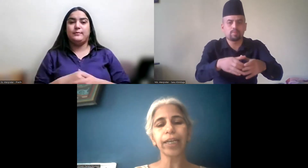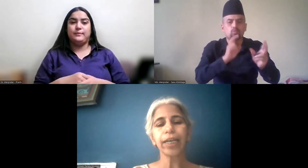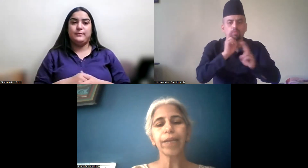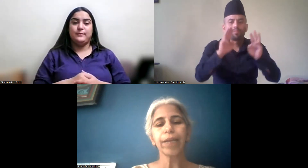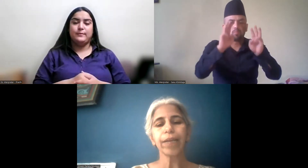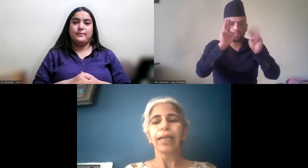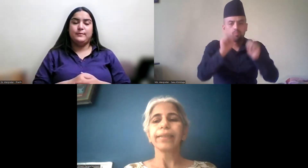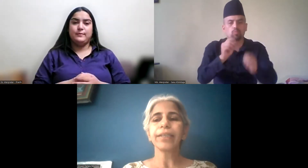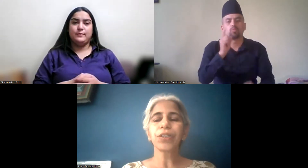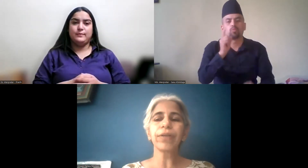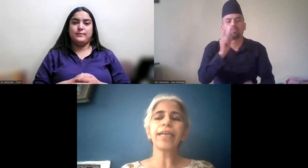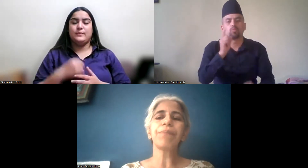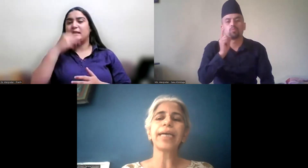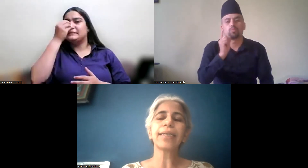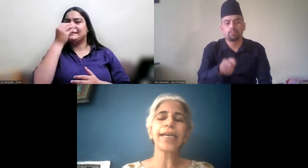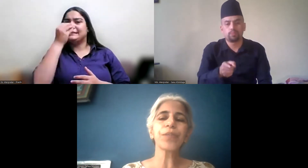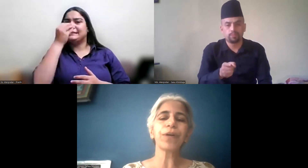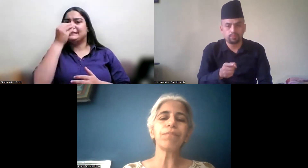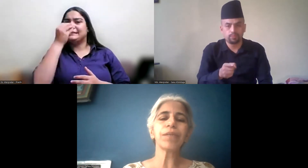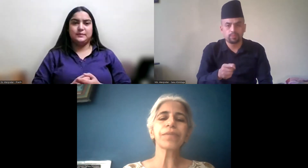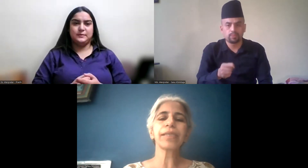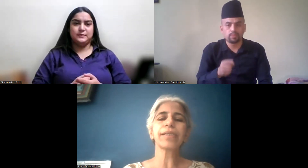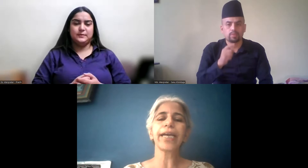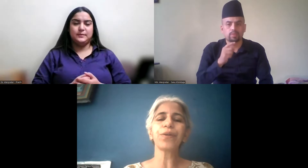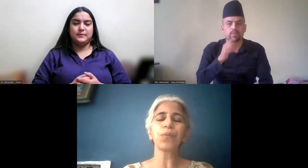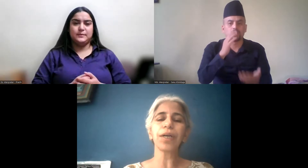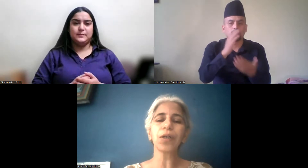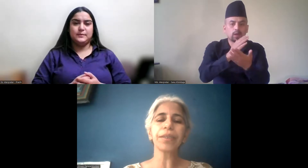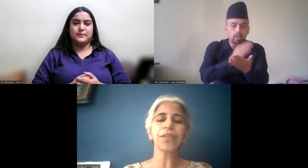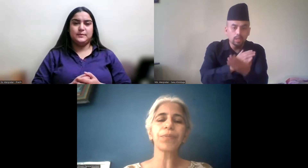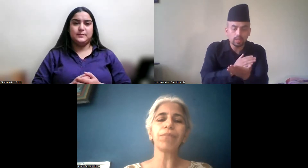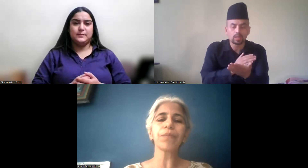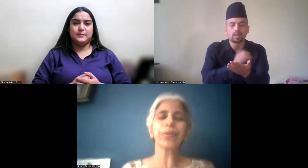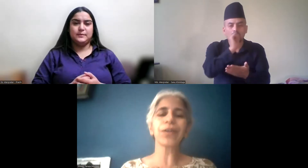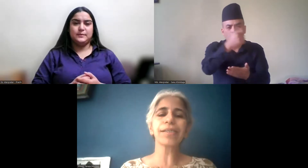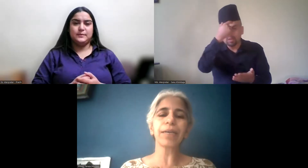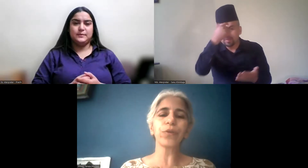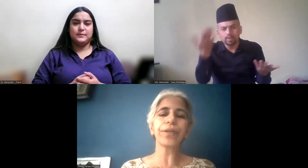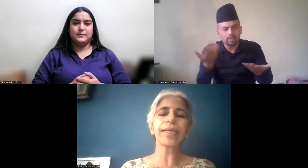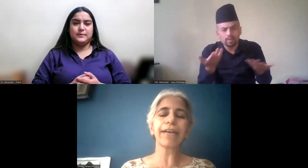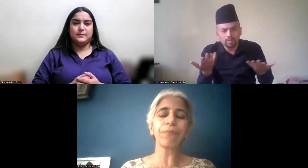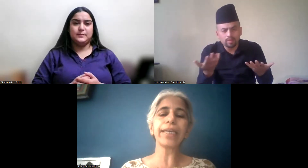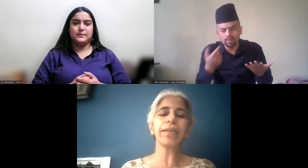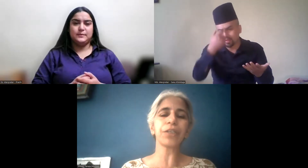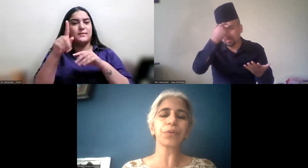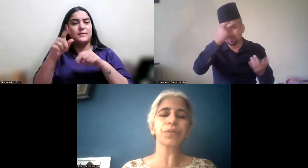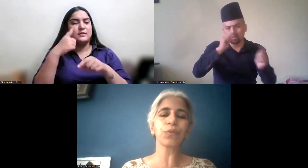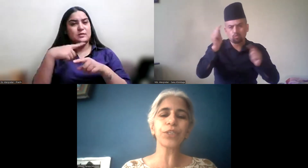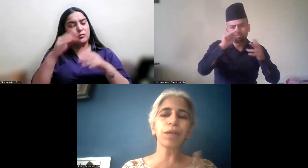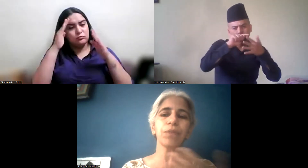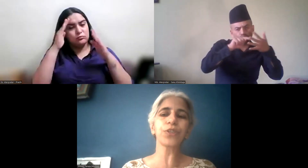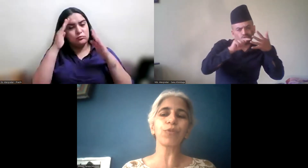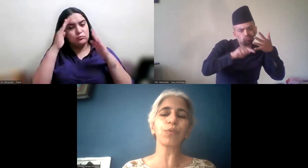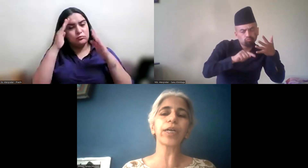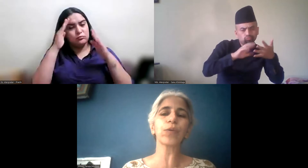easily. The children then prioritize problems. They decide to work on these problems because the communities have many issues. So which